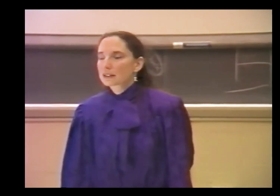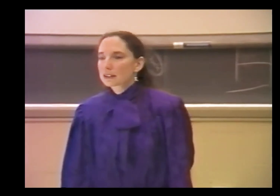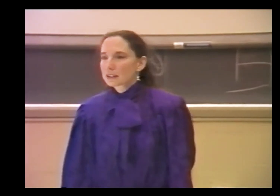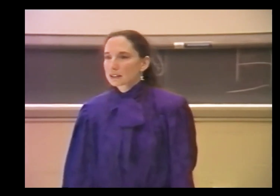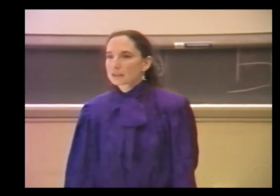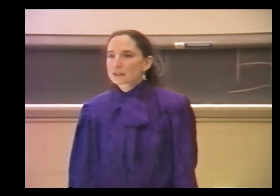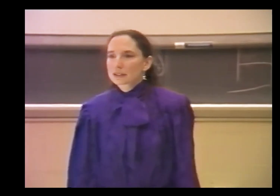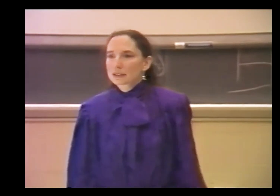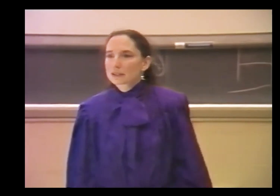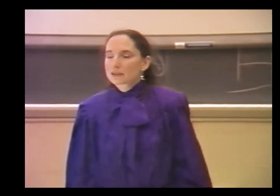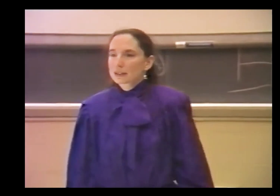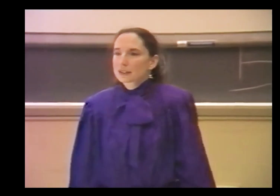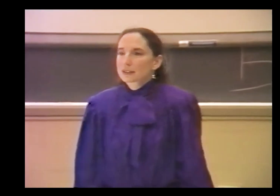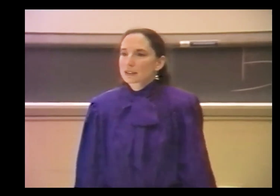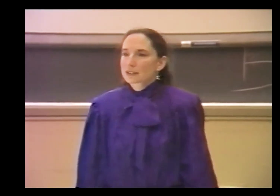Related to classroom instruction.